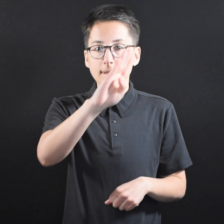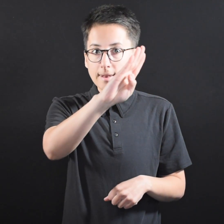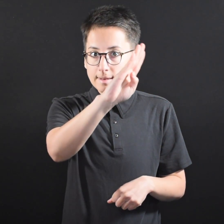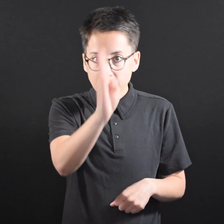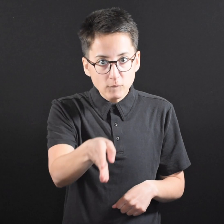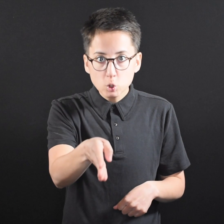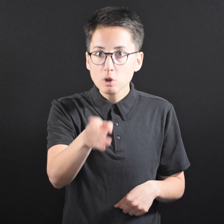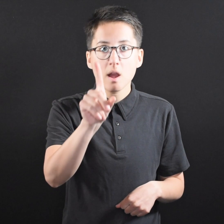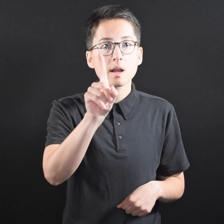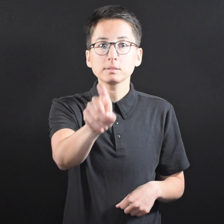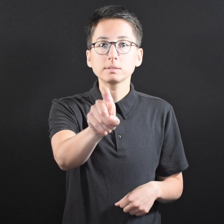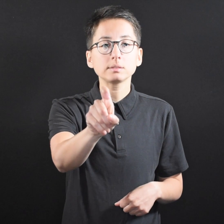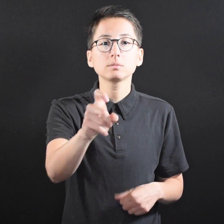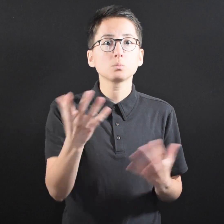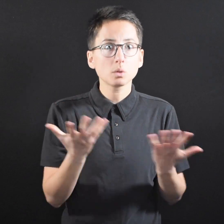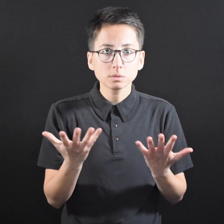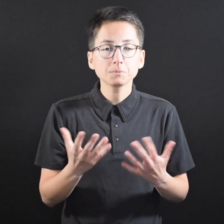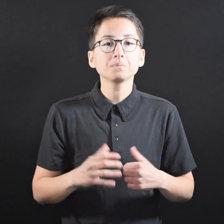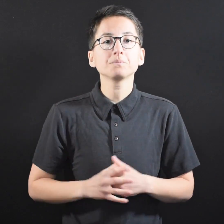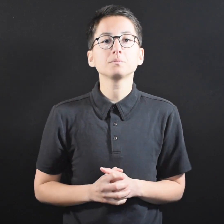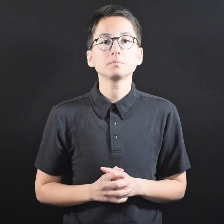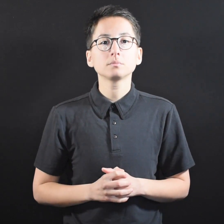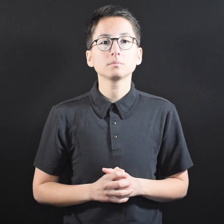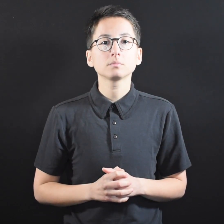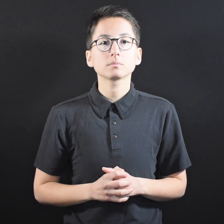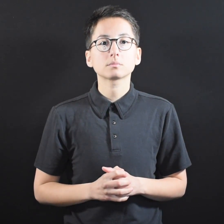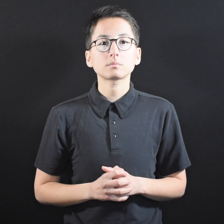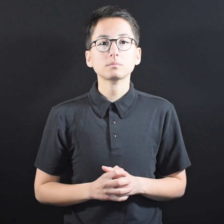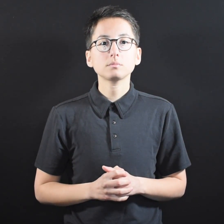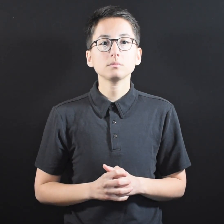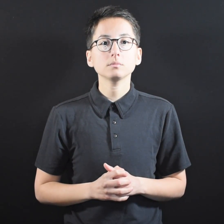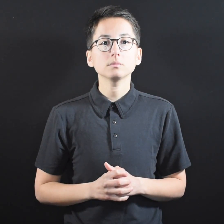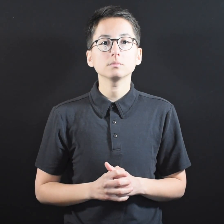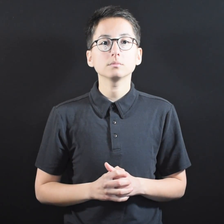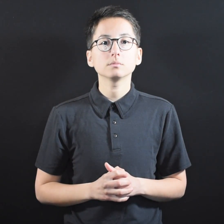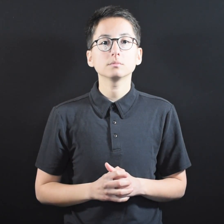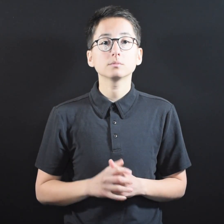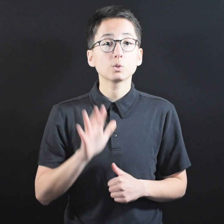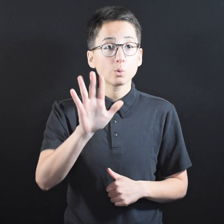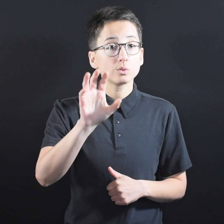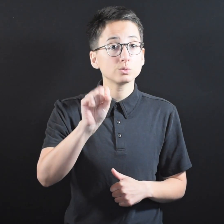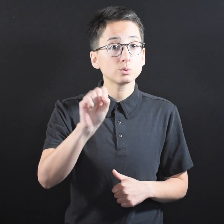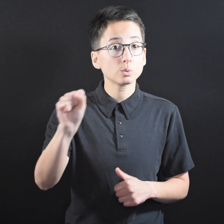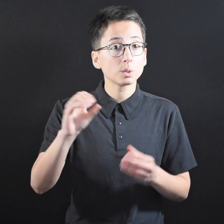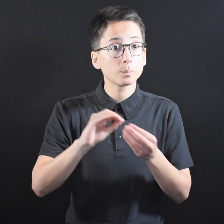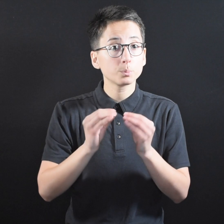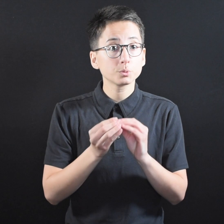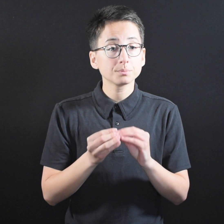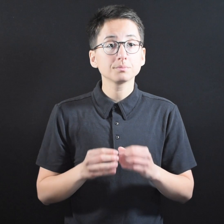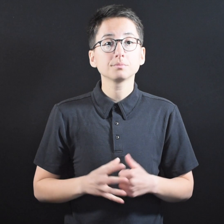We will never ask for your social security number,